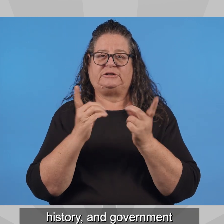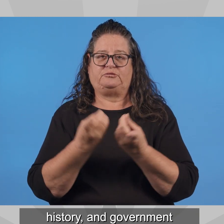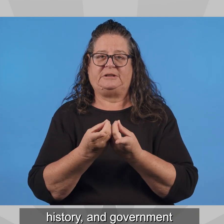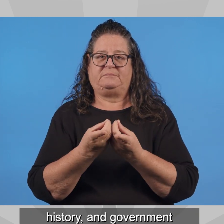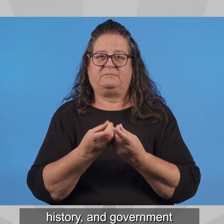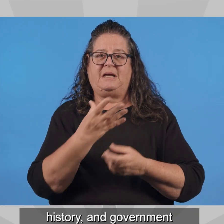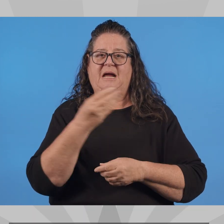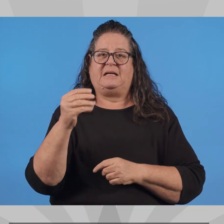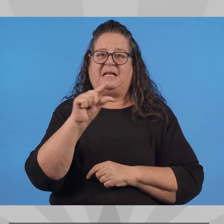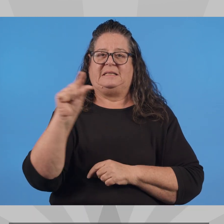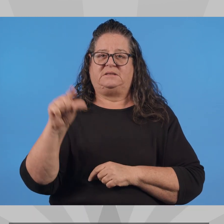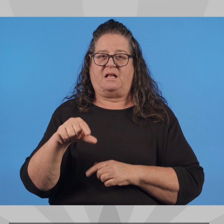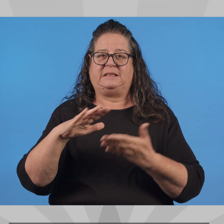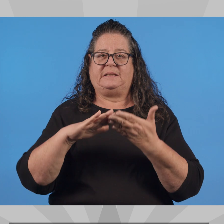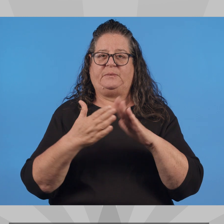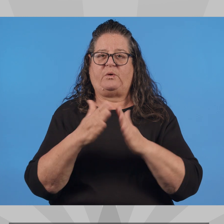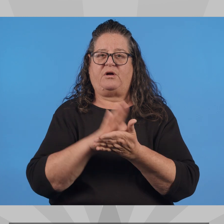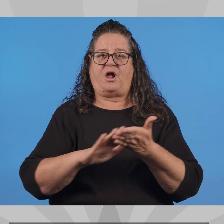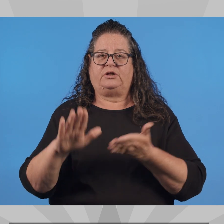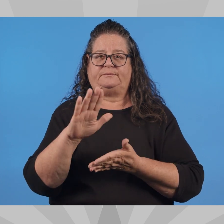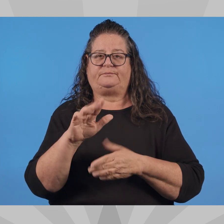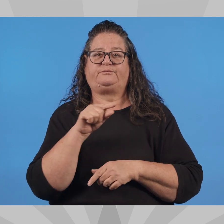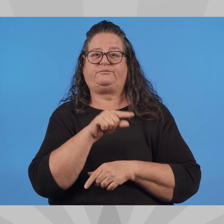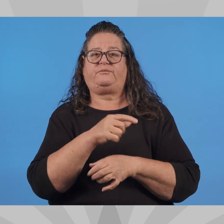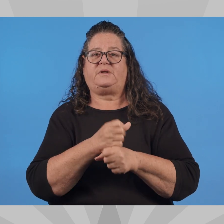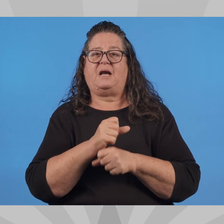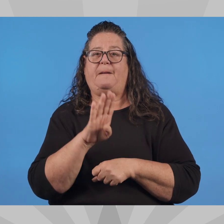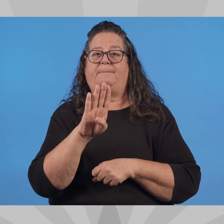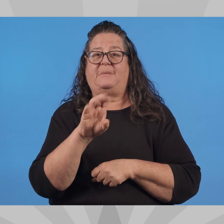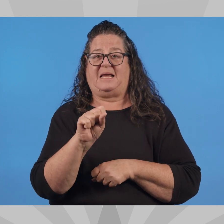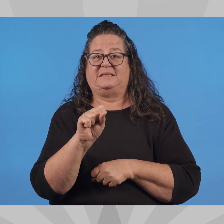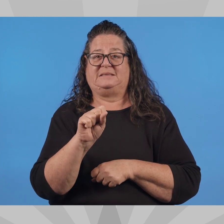Valley District and at Glendale Community College.